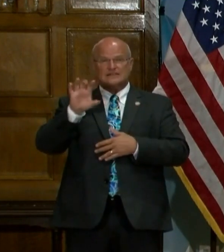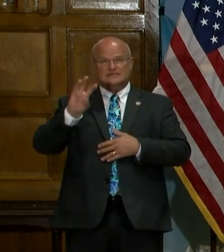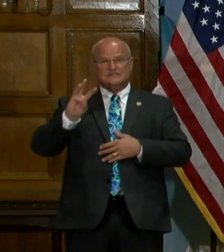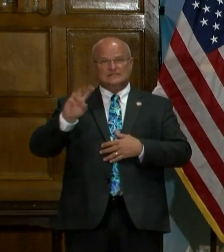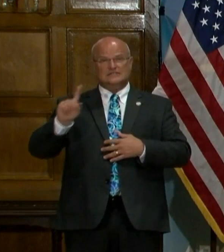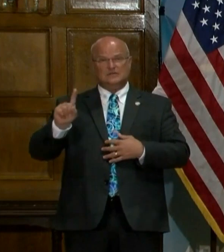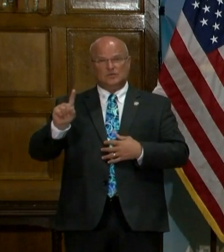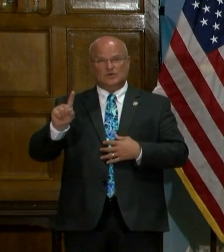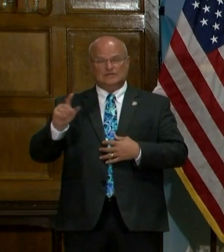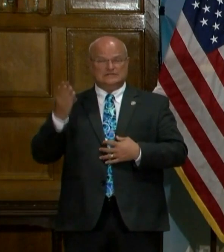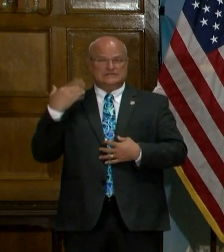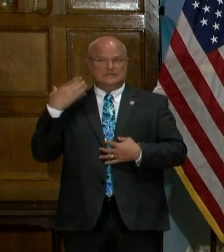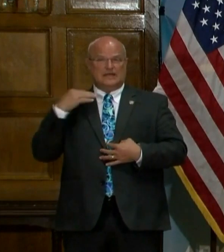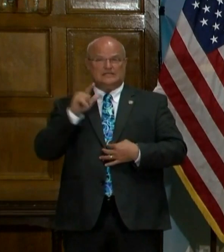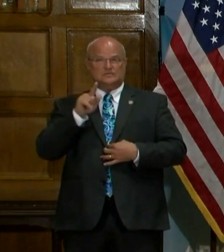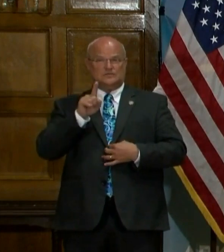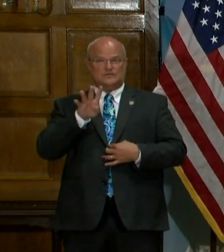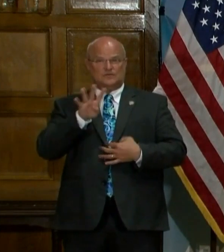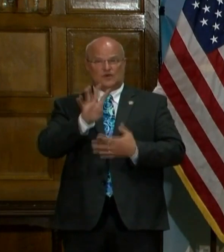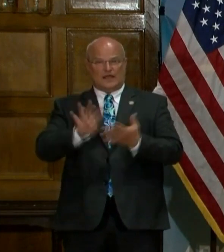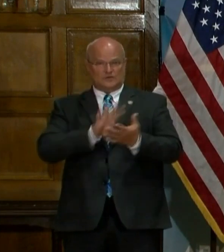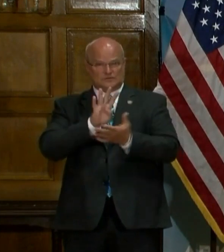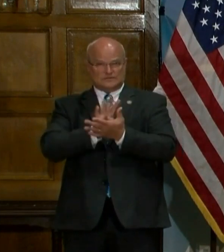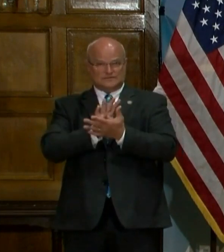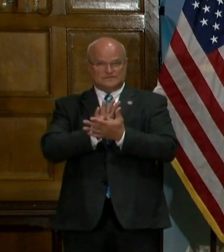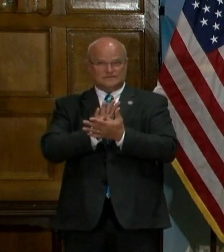5,861 over the last 24 hours.